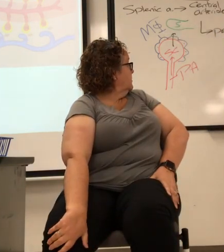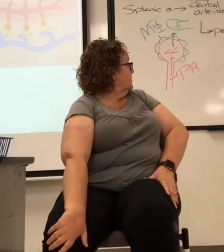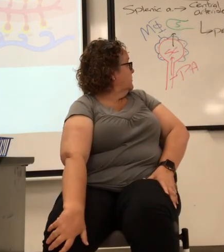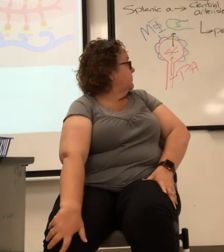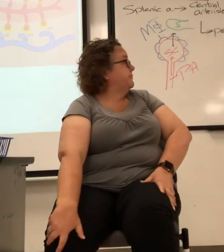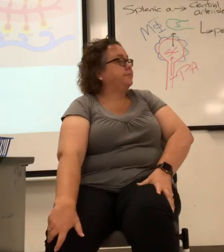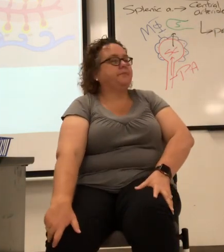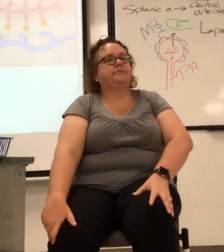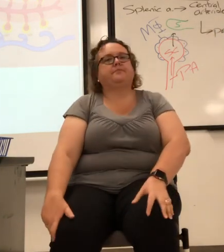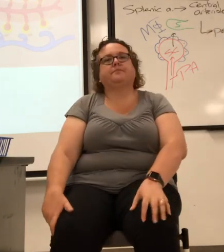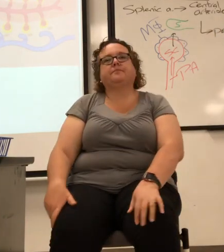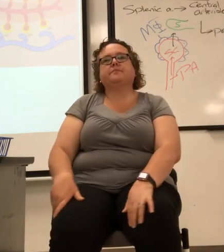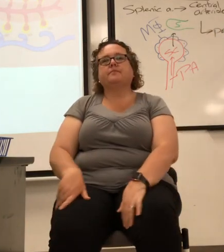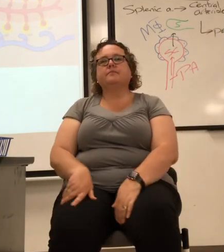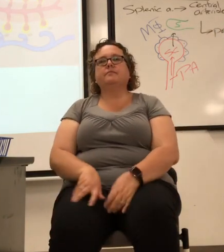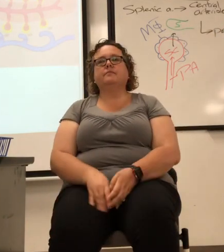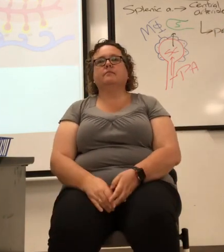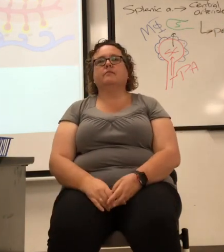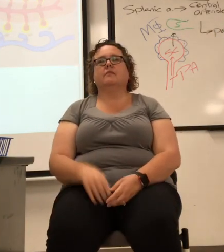Sinus.